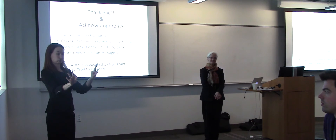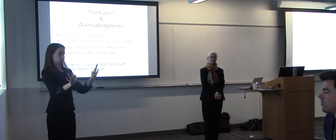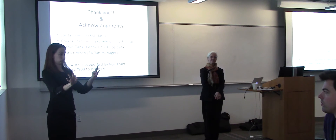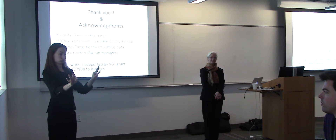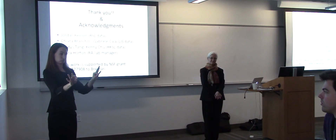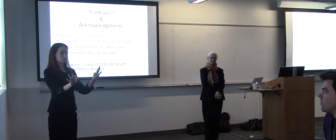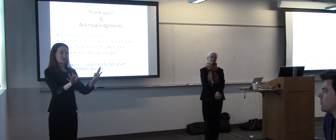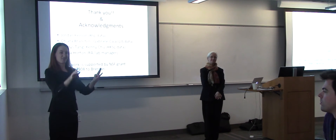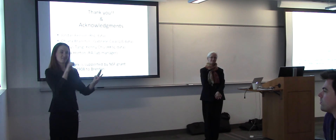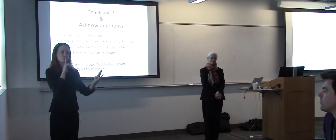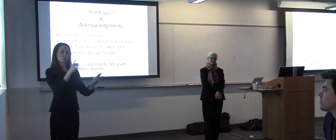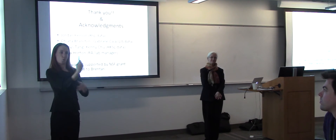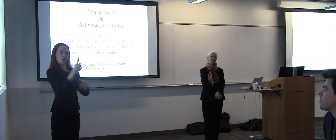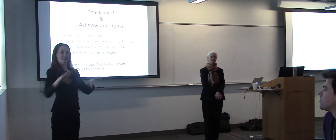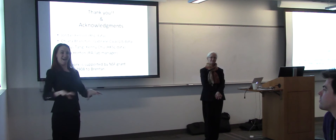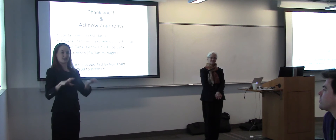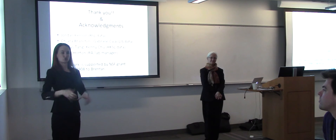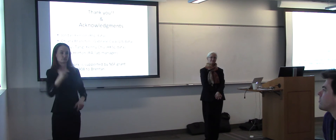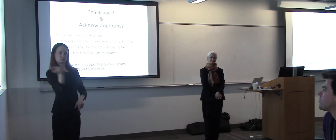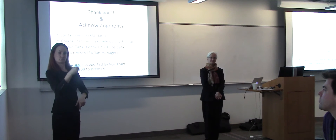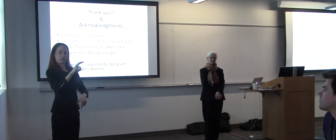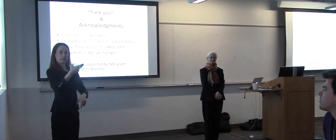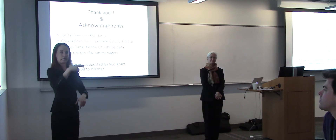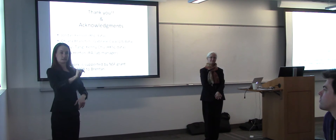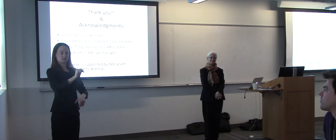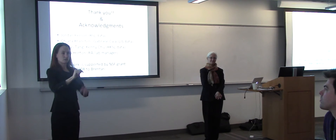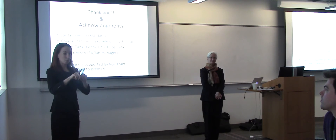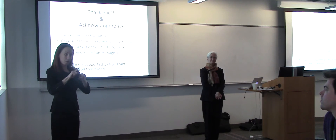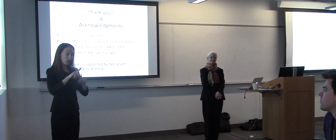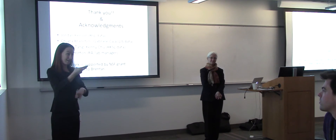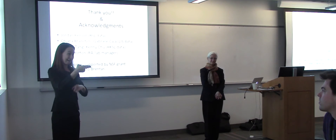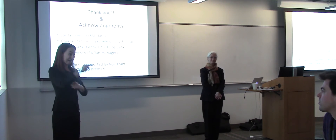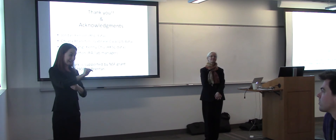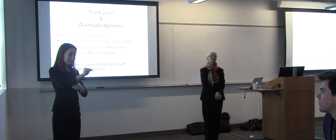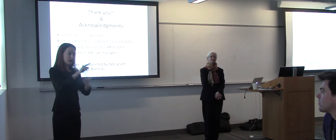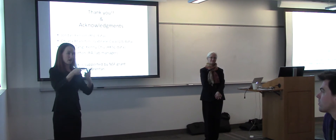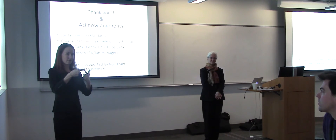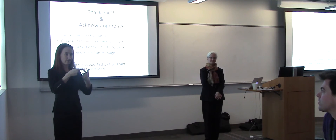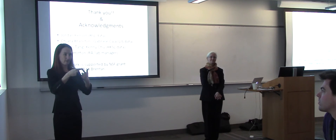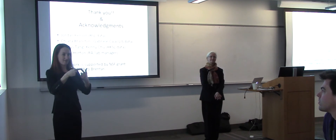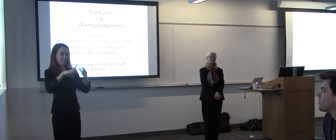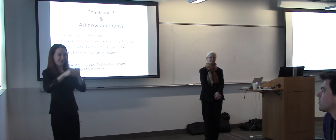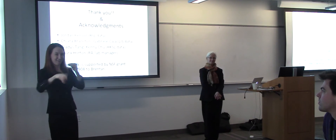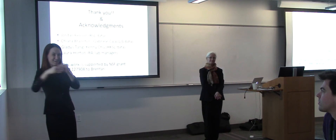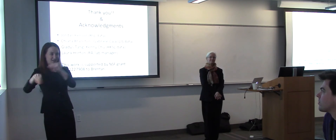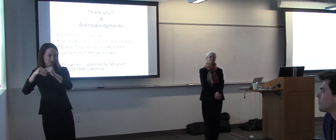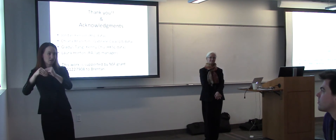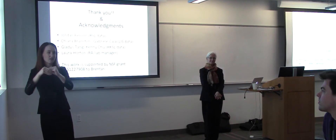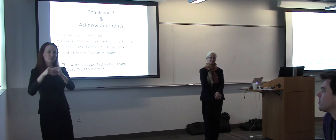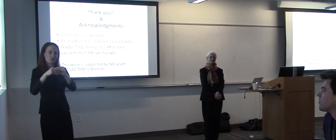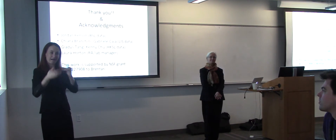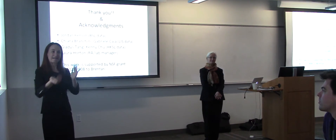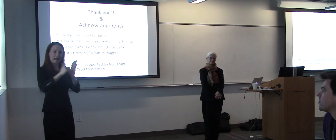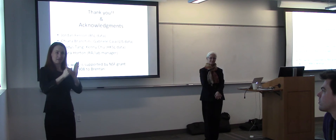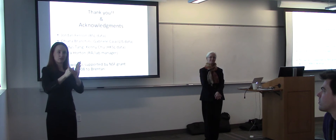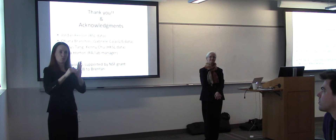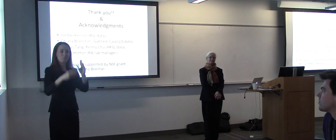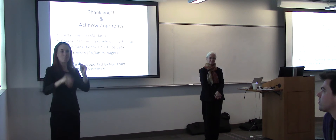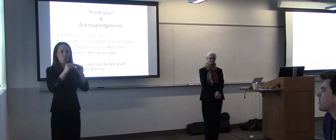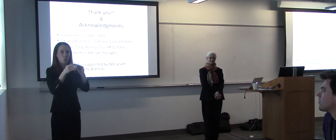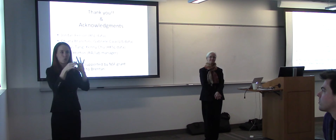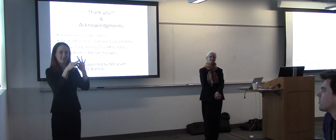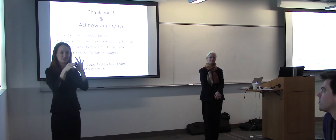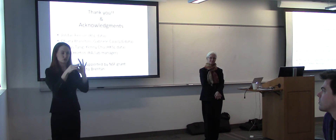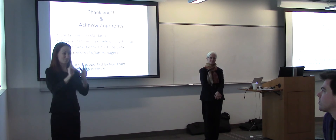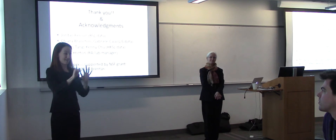there was a hitting action that took place, but there was a hitting action that took place, and then there was a result, a relationship between that object and whatever it hit